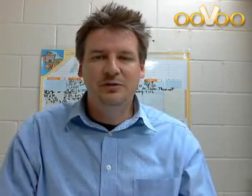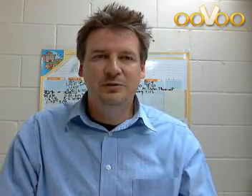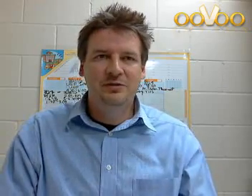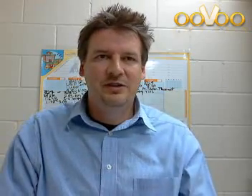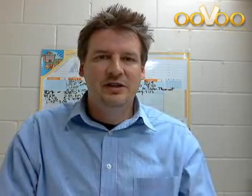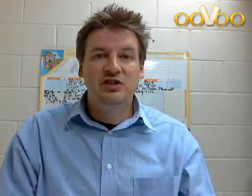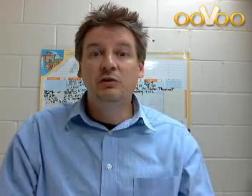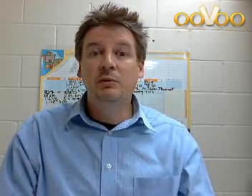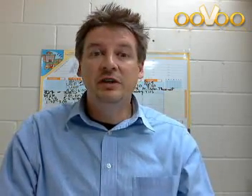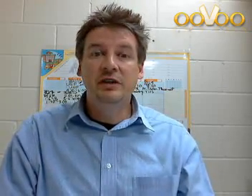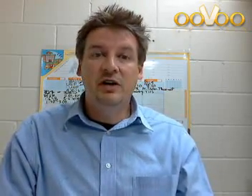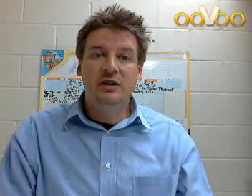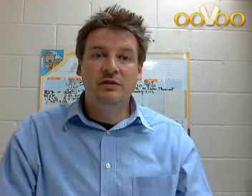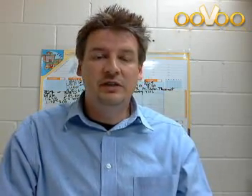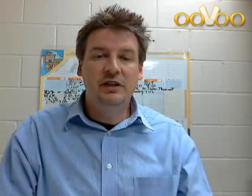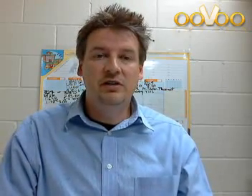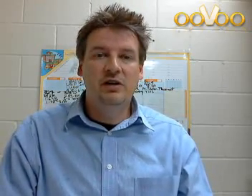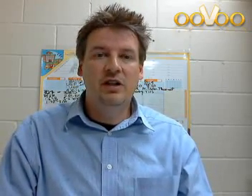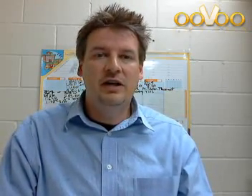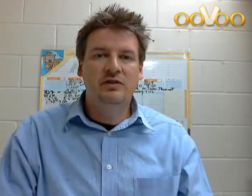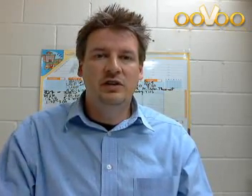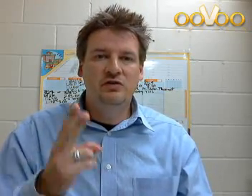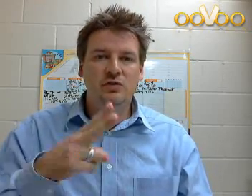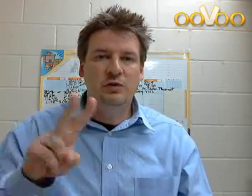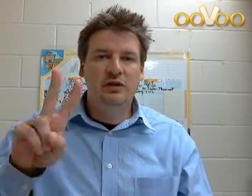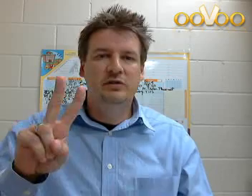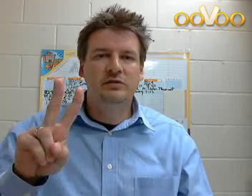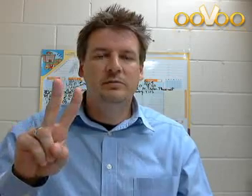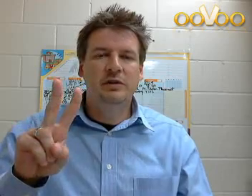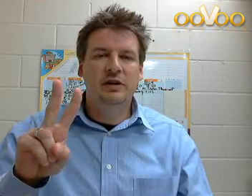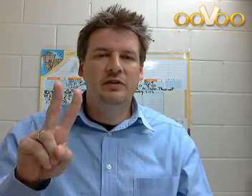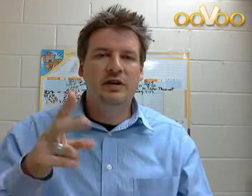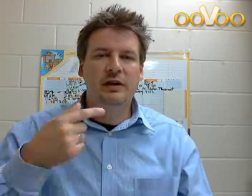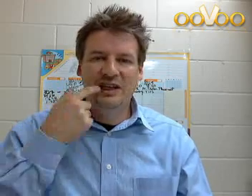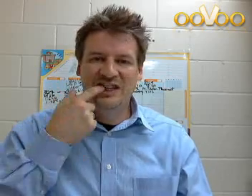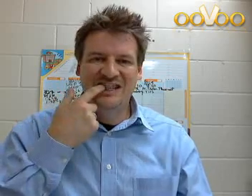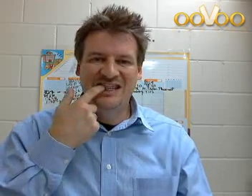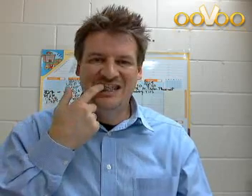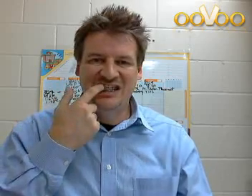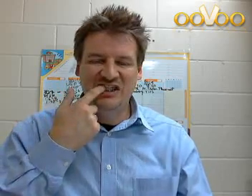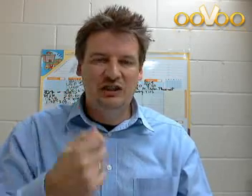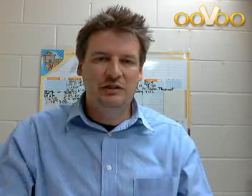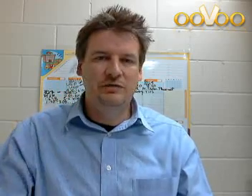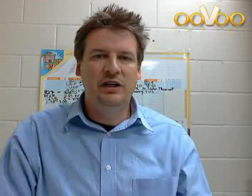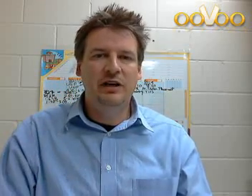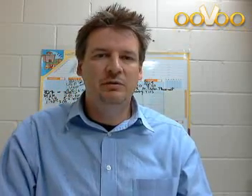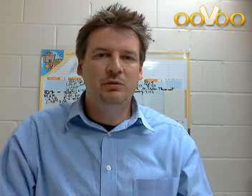Uvu. She will be also leading your class in 2 weeks because I'm getting these things off and I have an